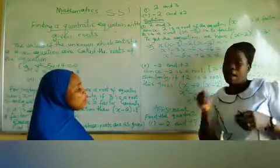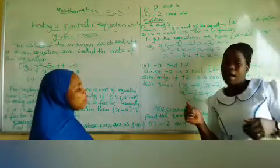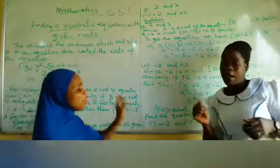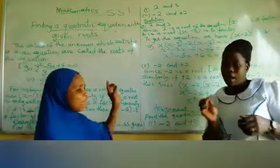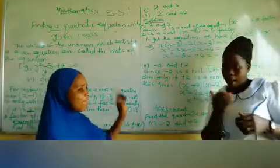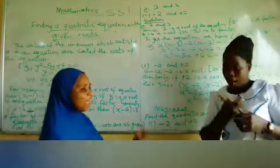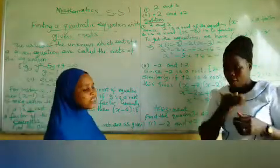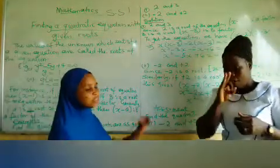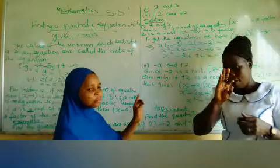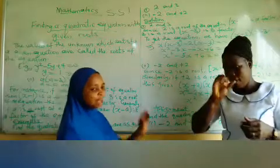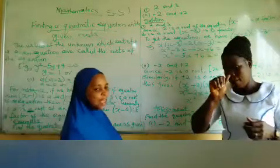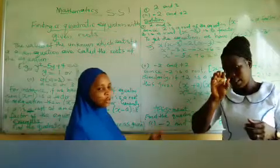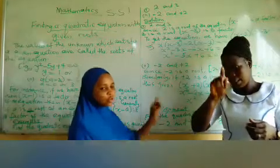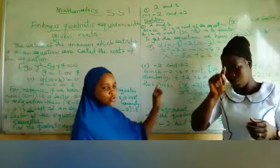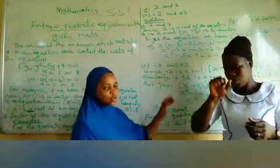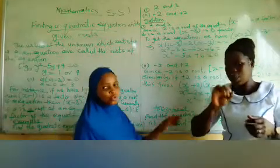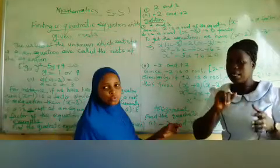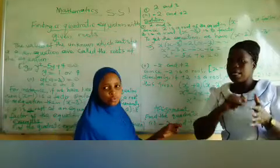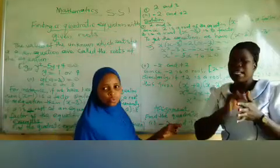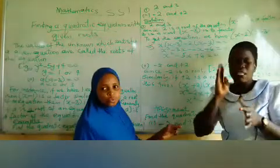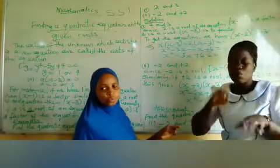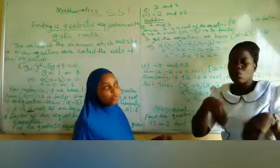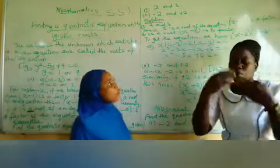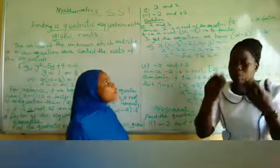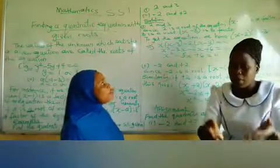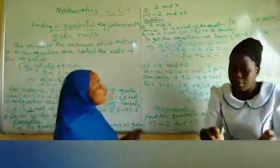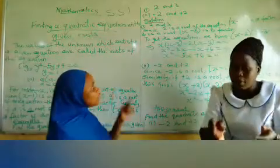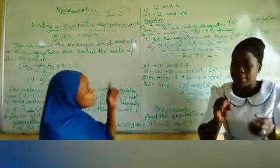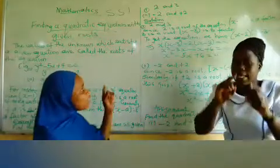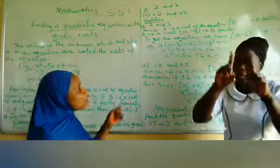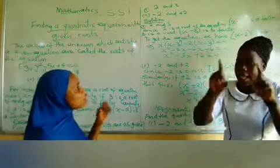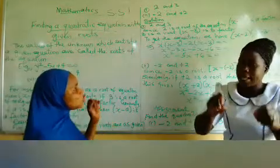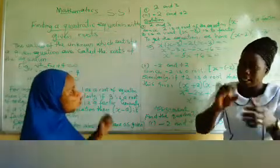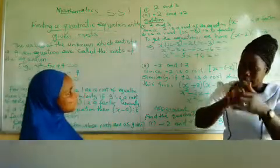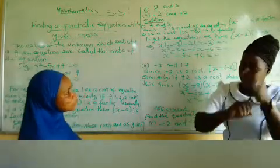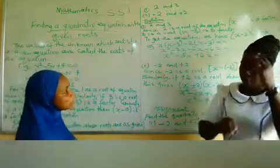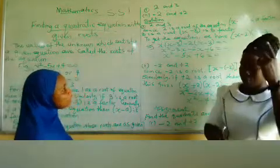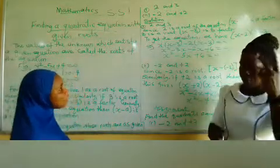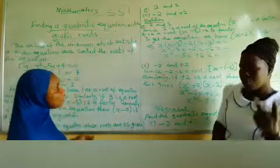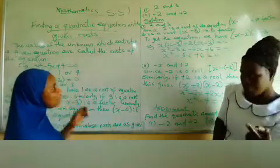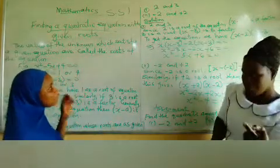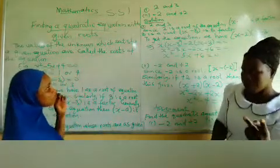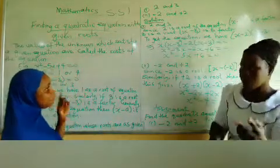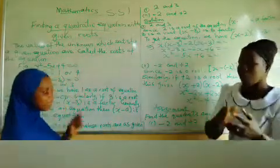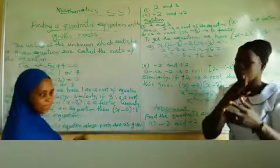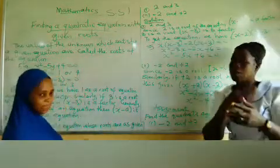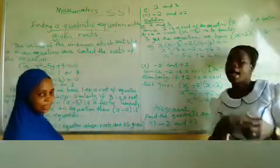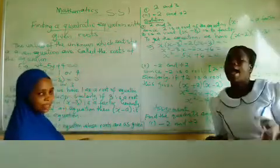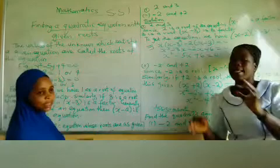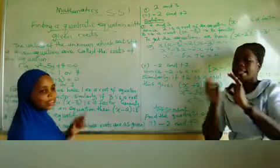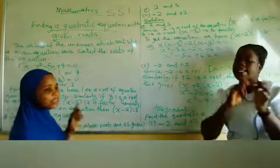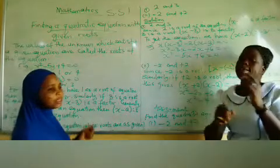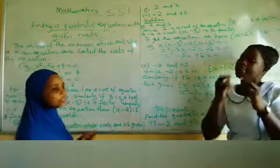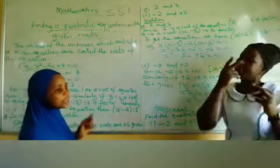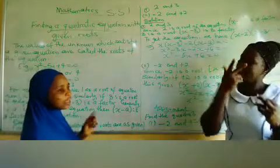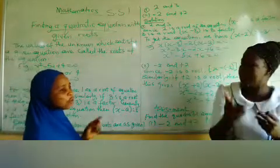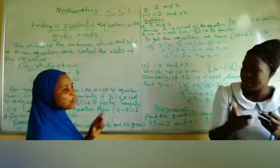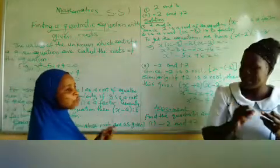be x minus 2. For the second one, if 3 is a root